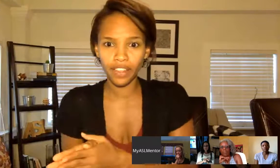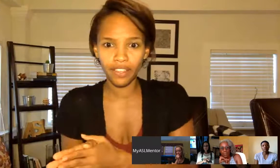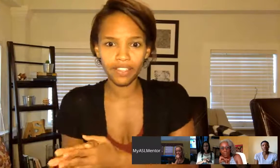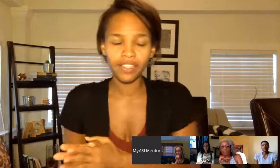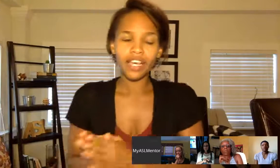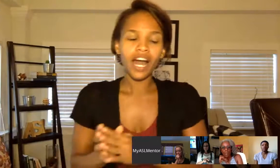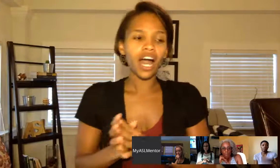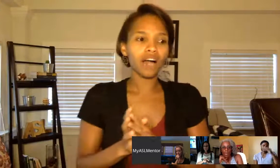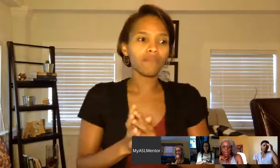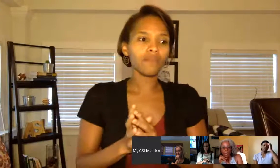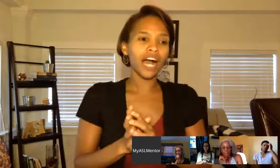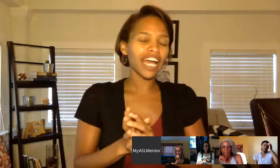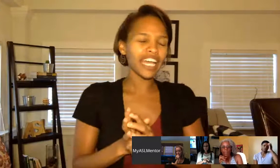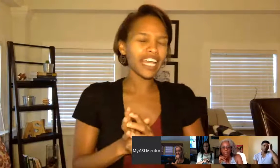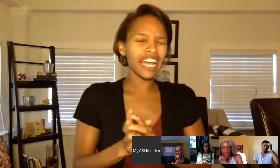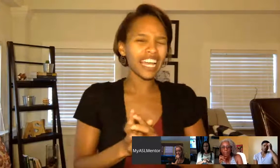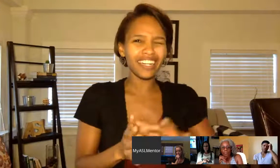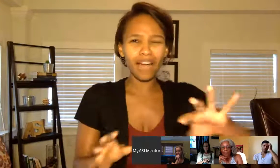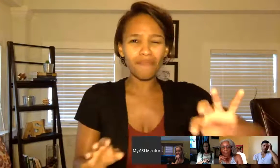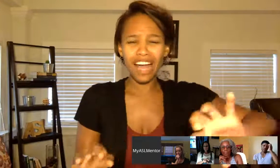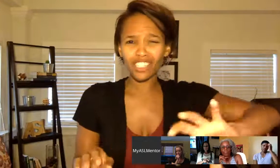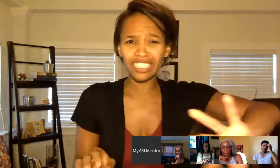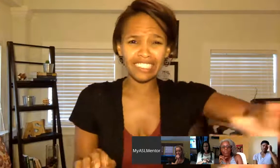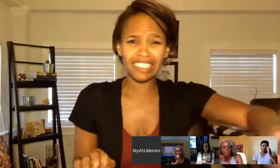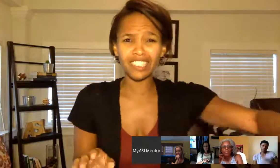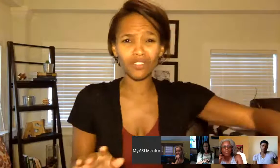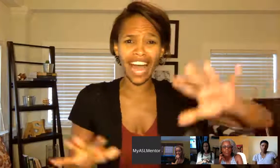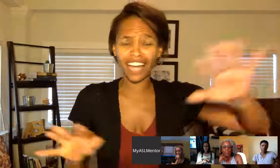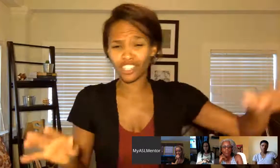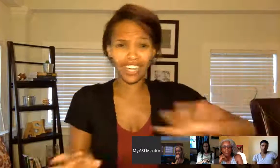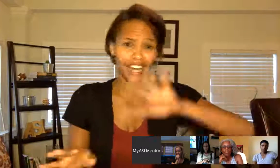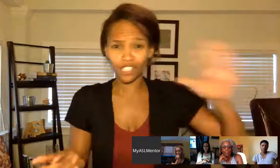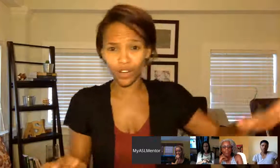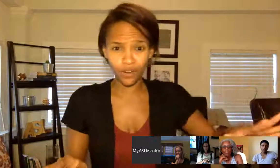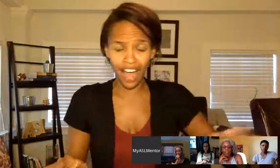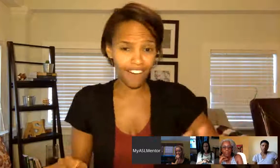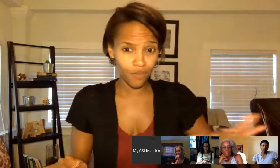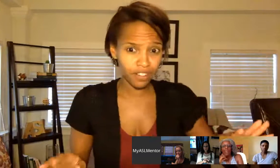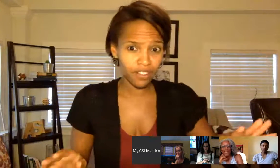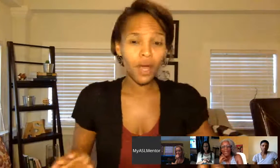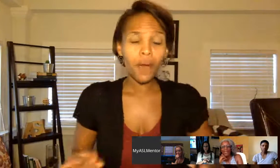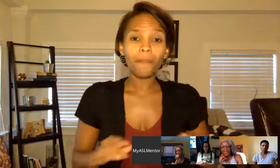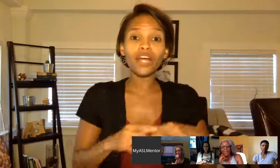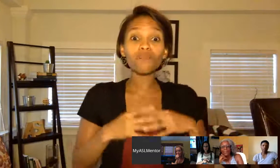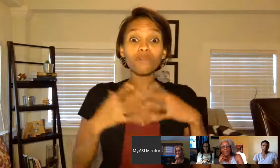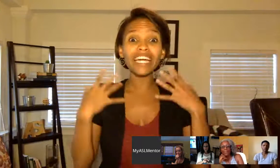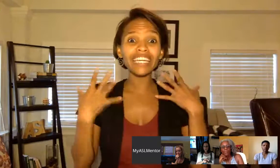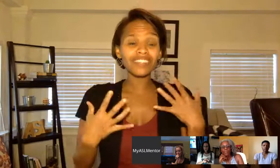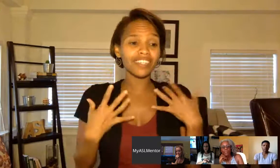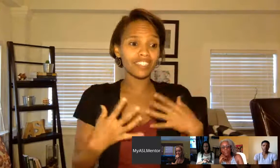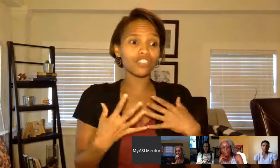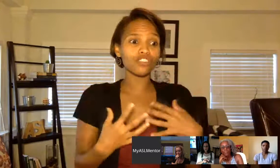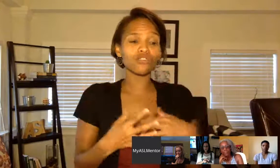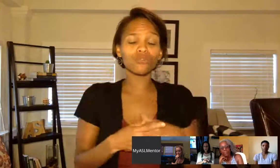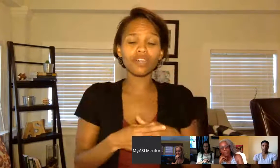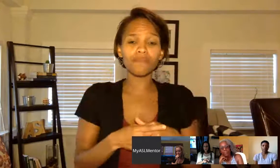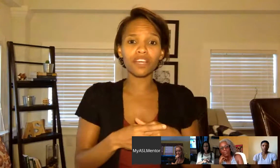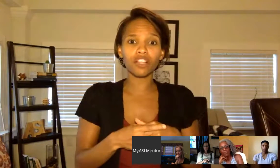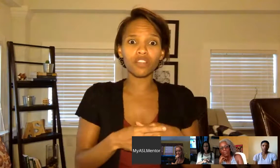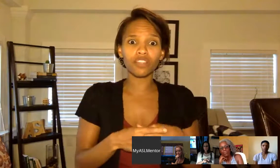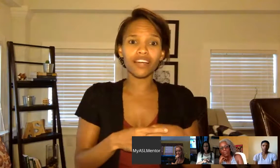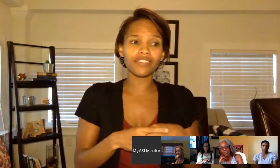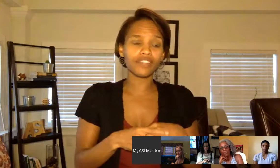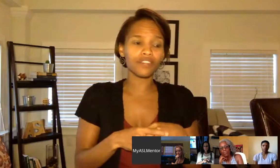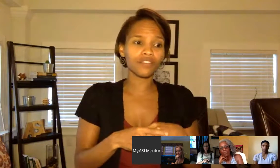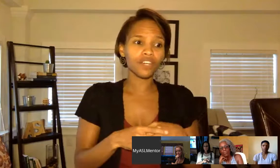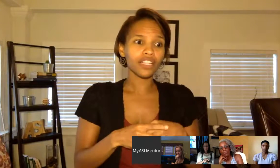interpreting this. And I'm actually still cashing it out, so I don't have one. But my instinct is to do something along